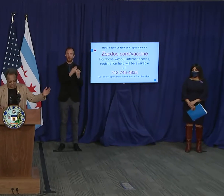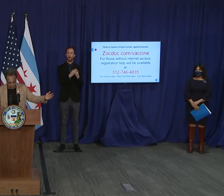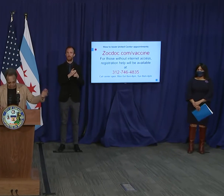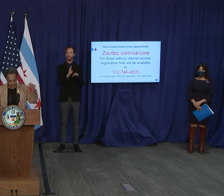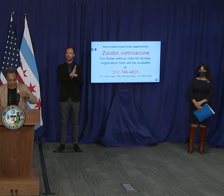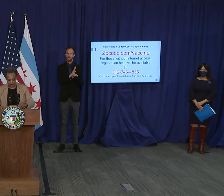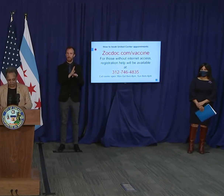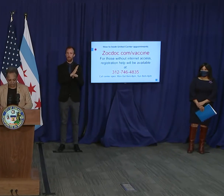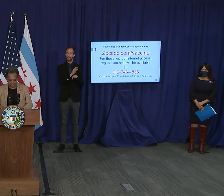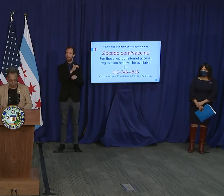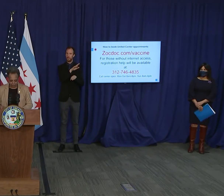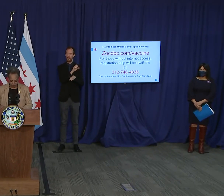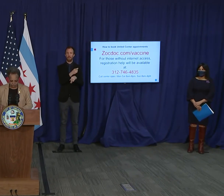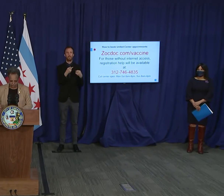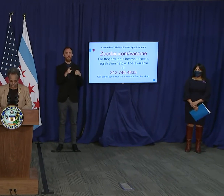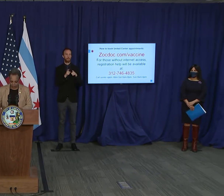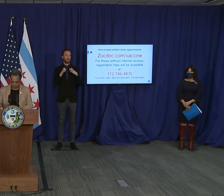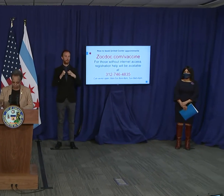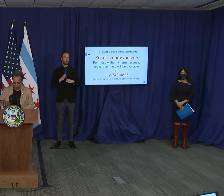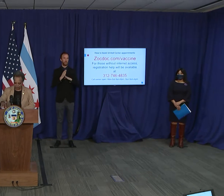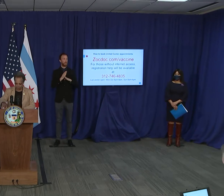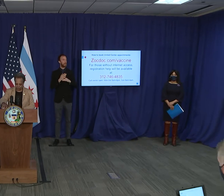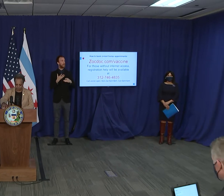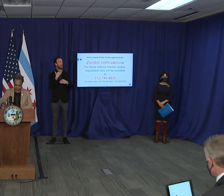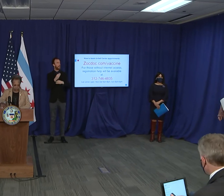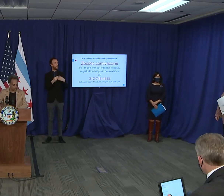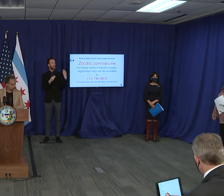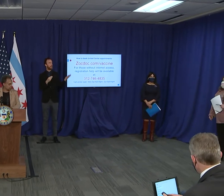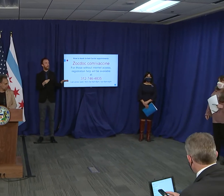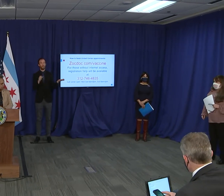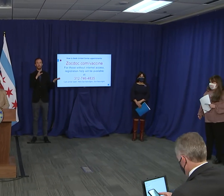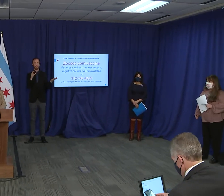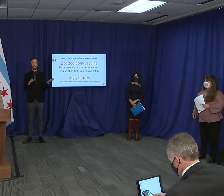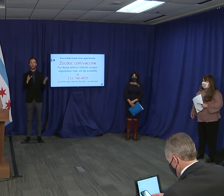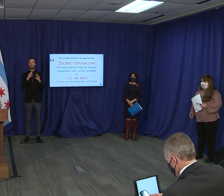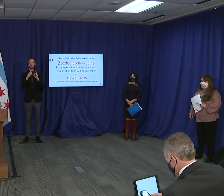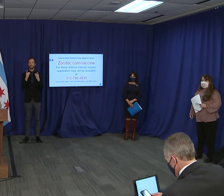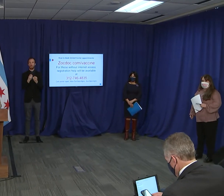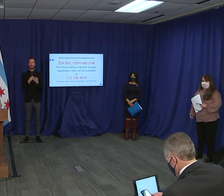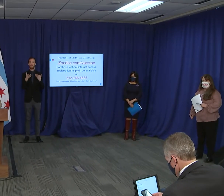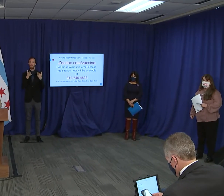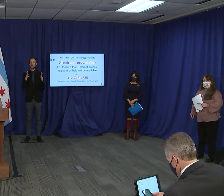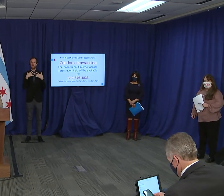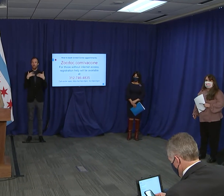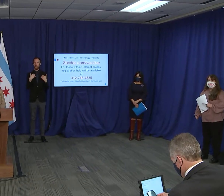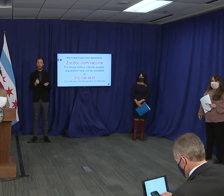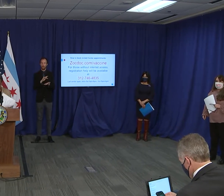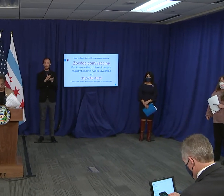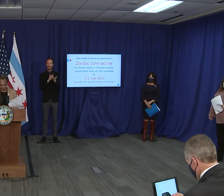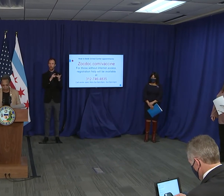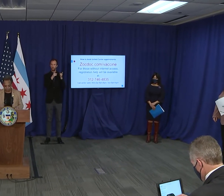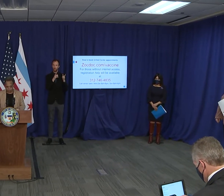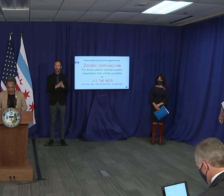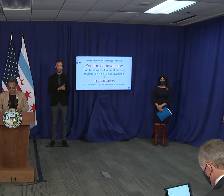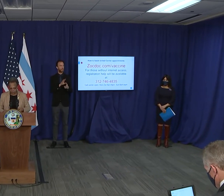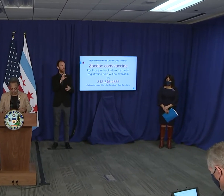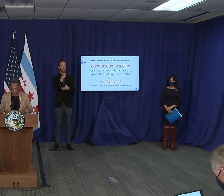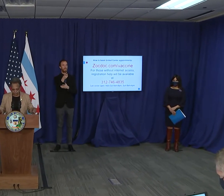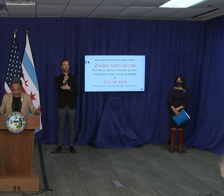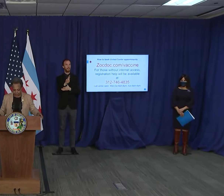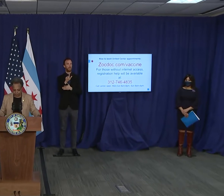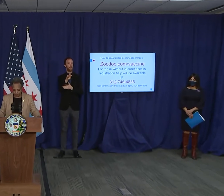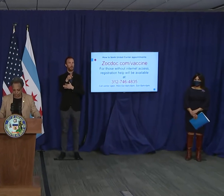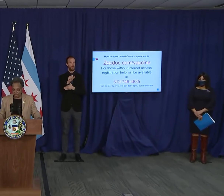Protection, and Chicago Department of Public Health Medical Director, Dr. Geraldine Luna. Thank you, ladies, for being here with